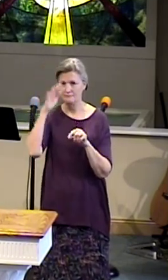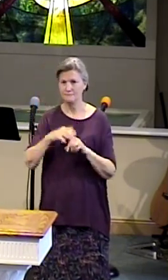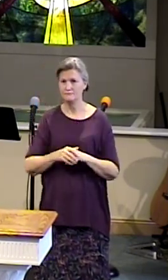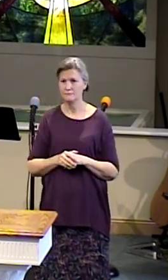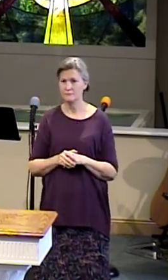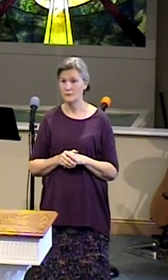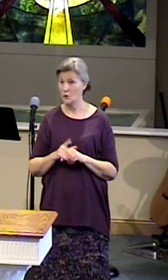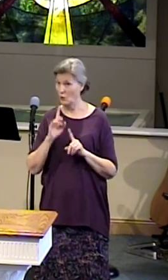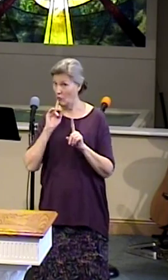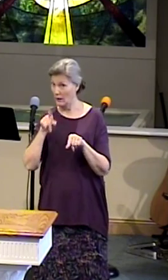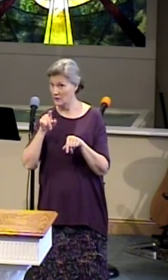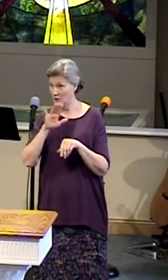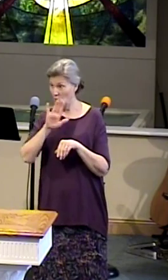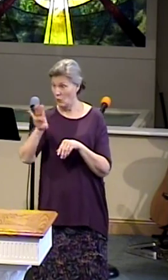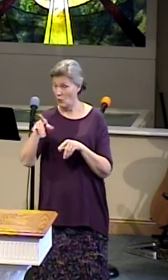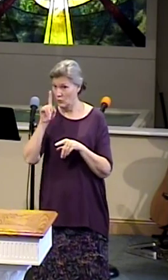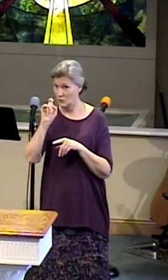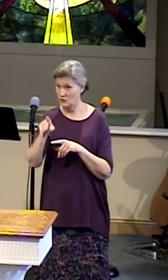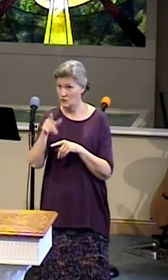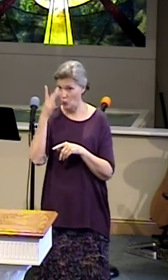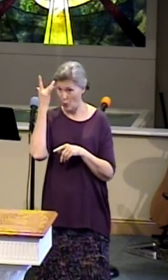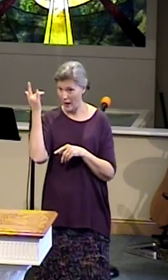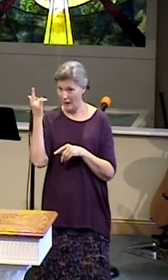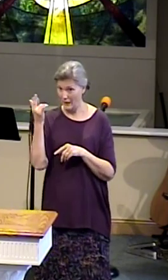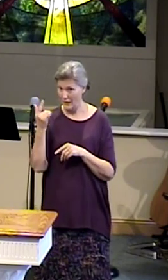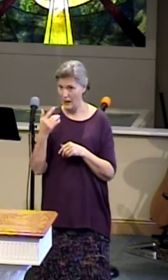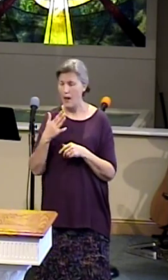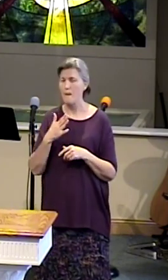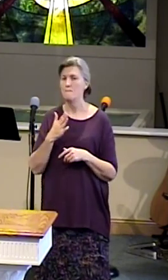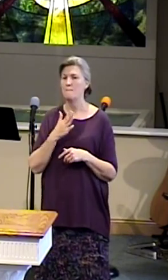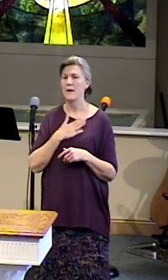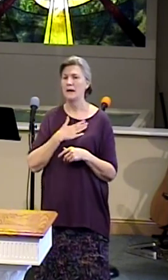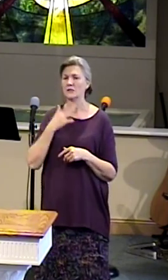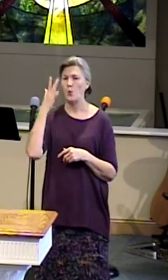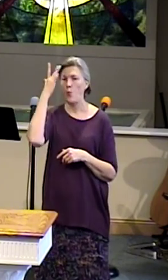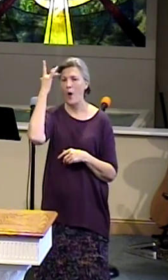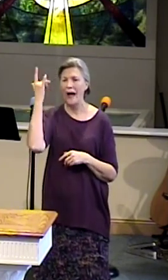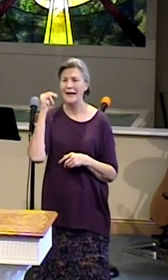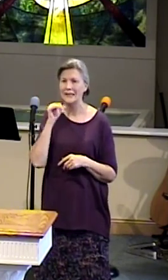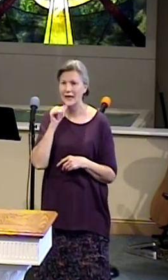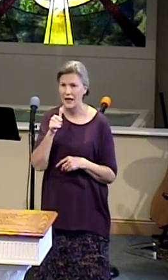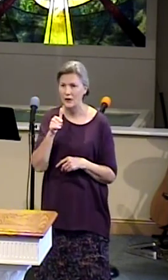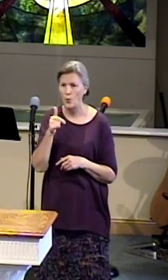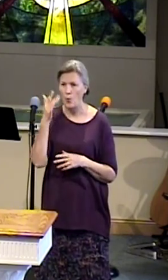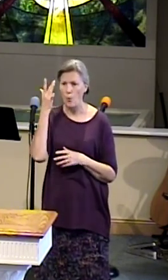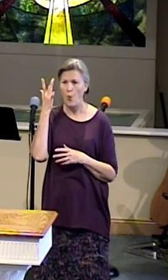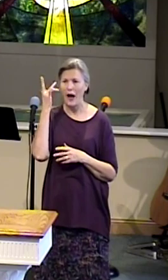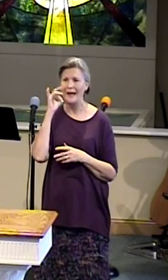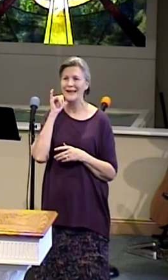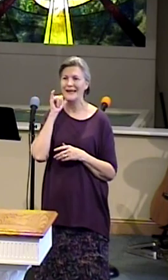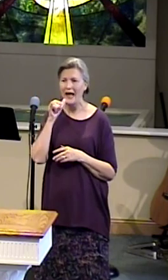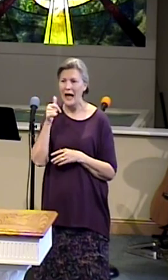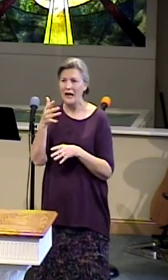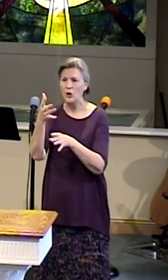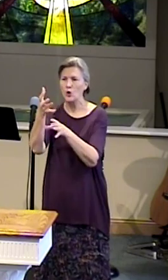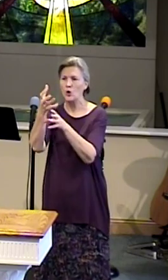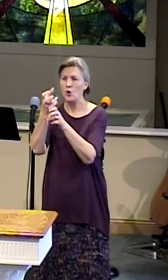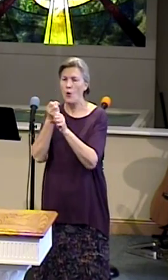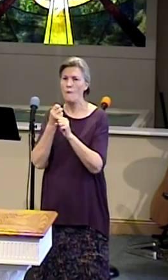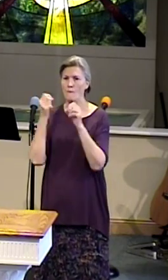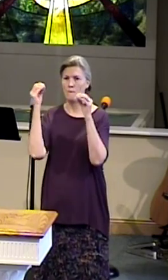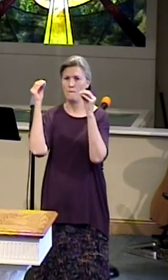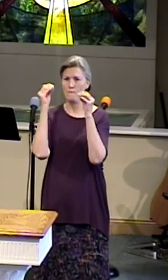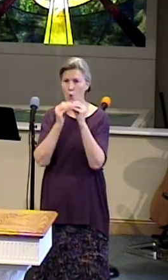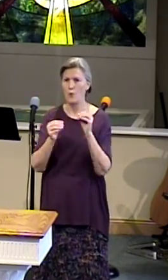You're answering your own question, why? My question is, why not? Why would you not grab for more of